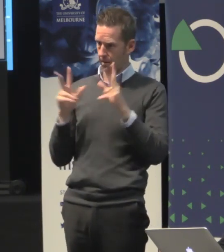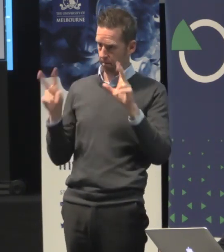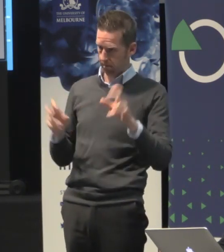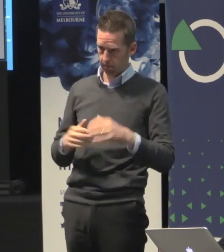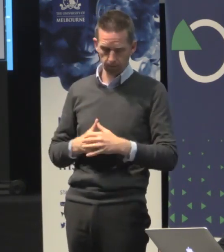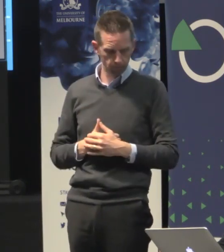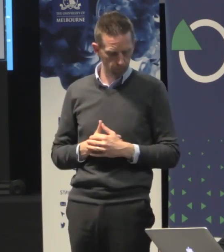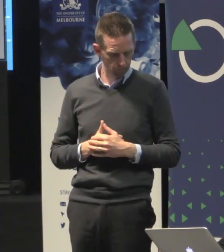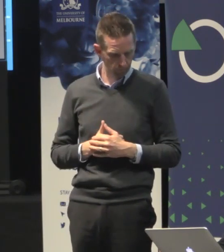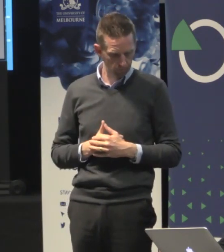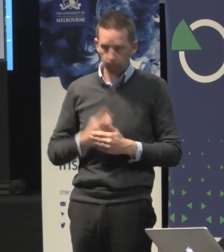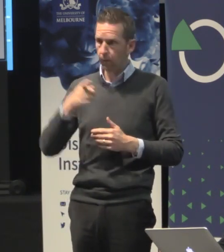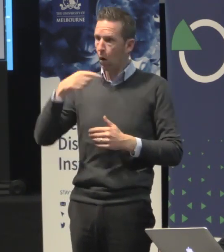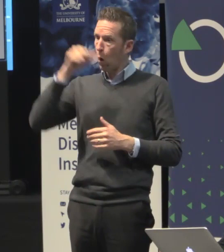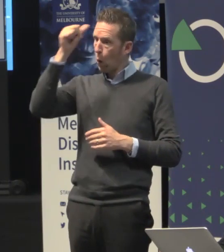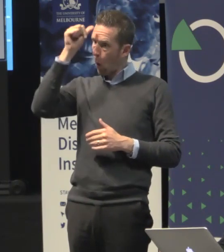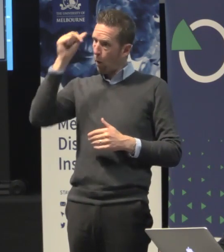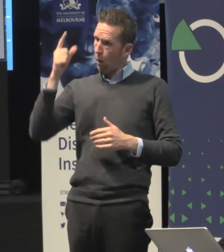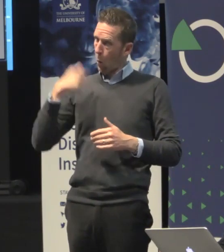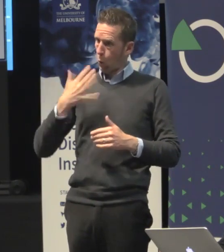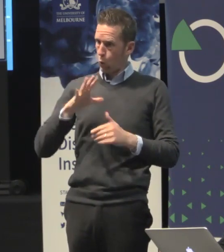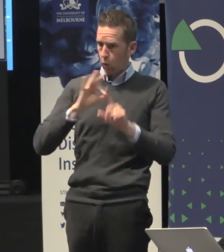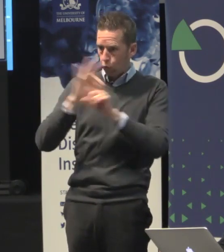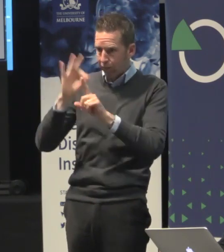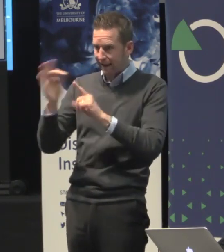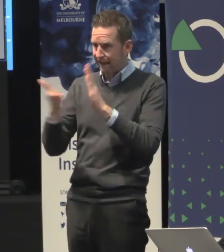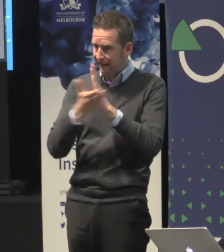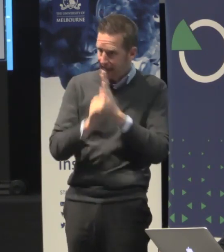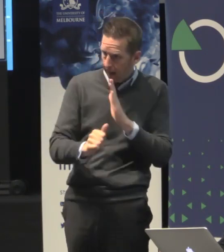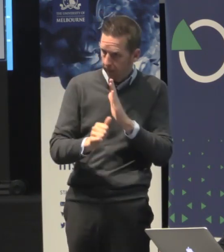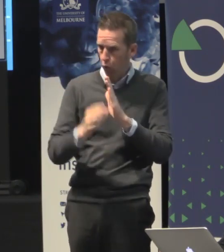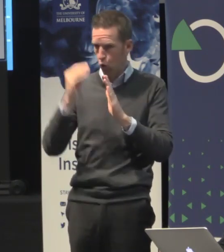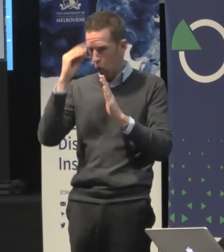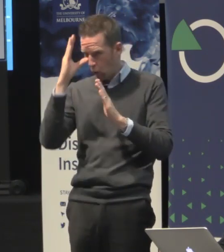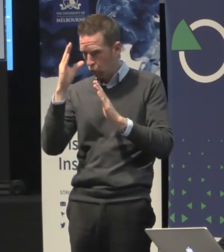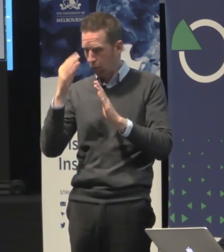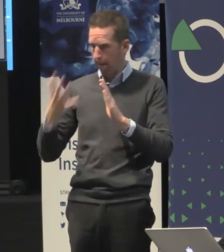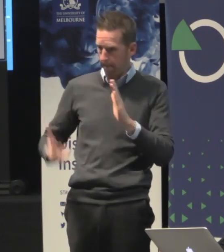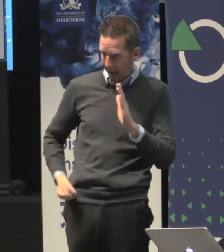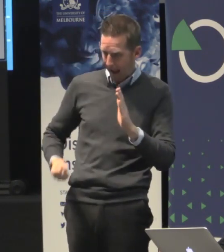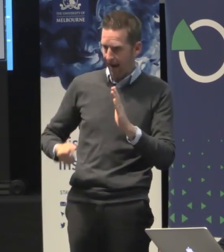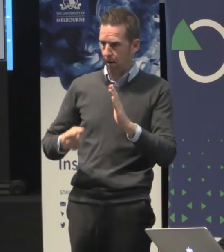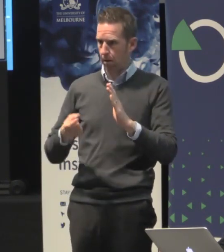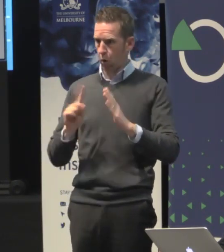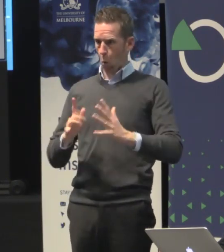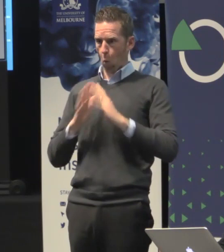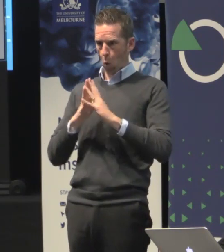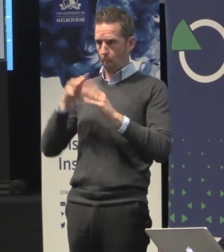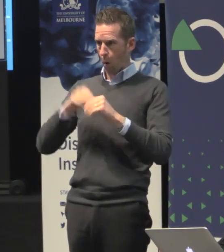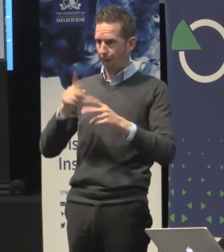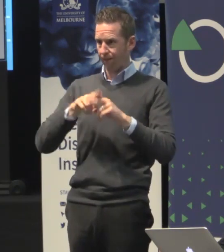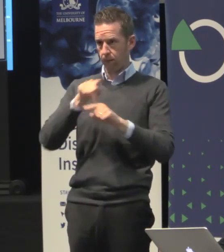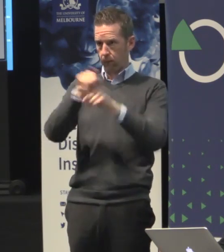While increasing the skills, knowledge, pay, and working conditions of